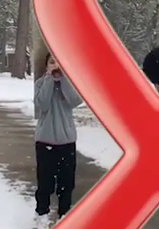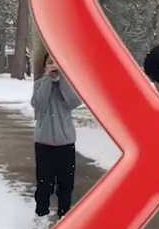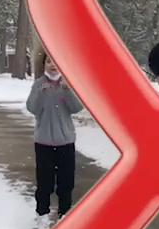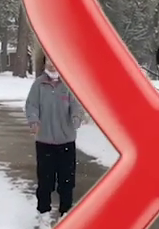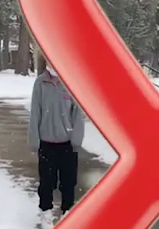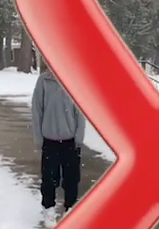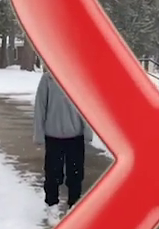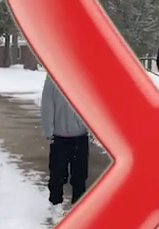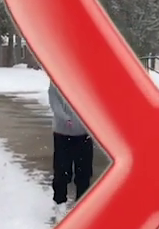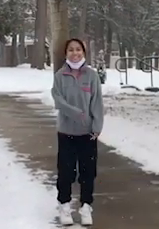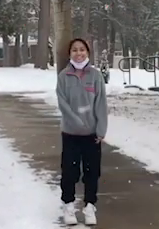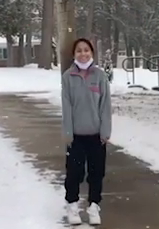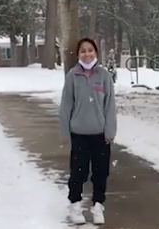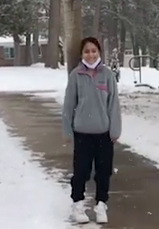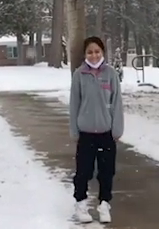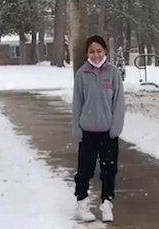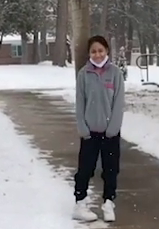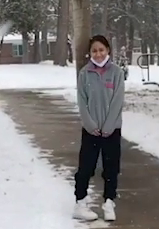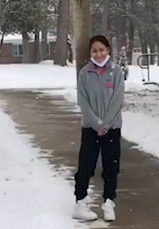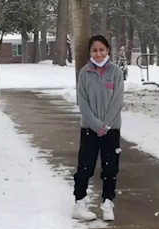Yelling at us is not an appropriate way.